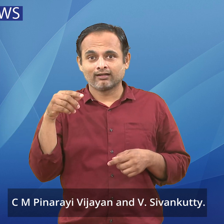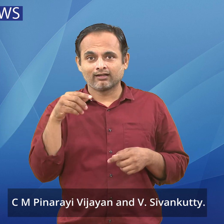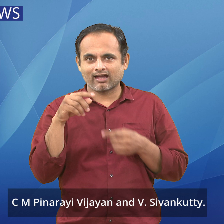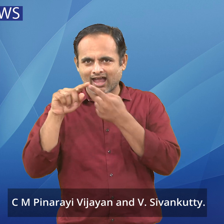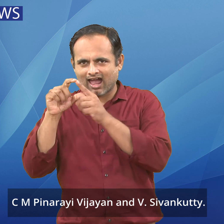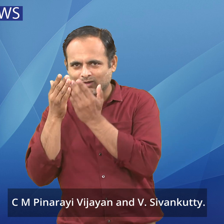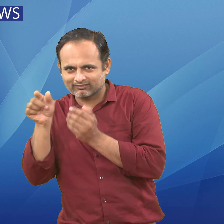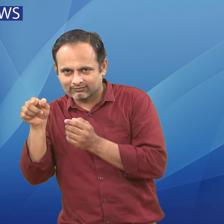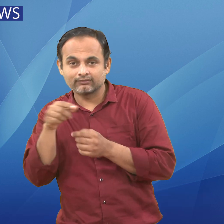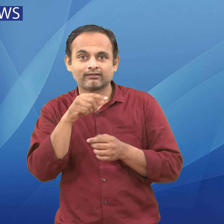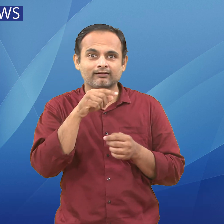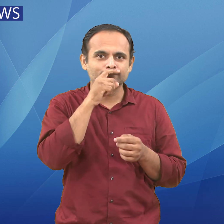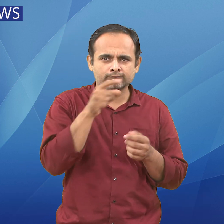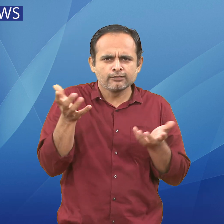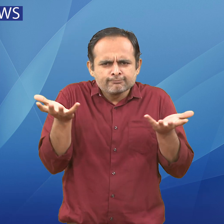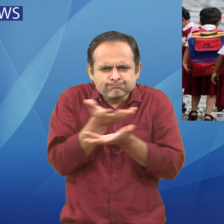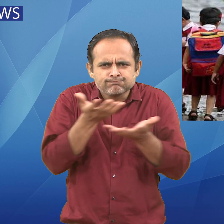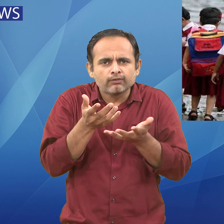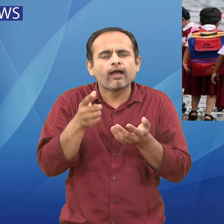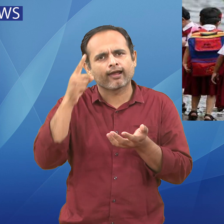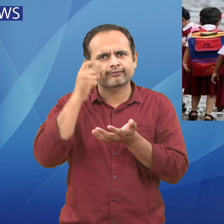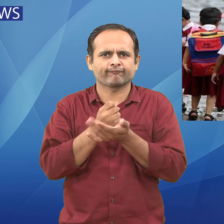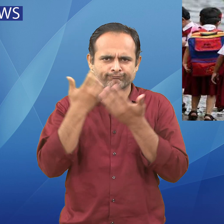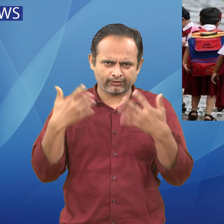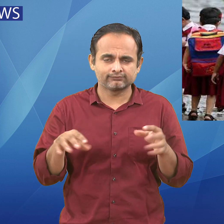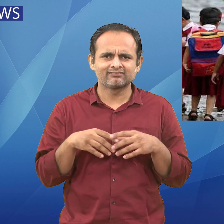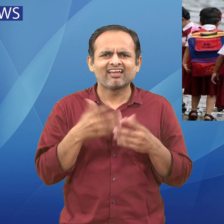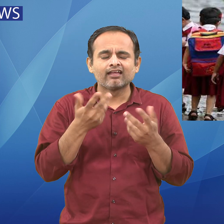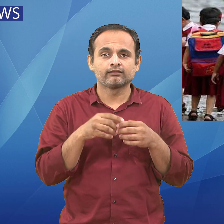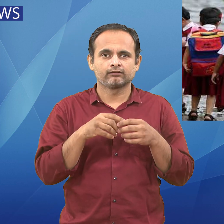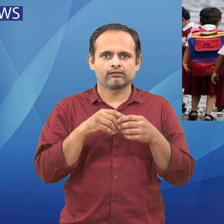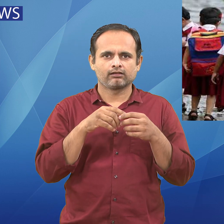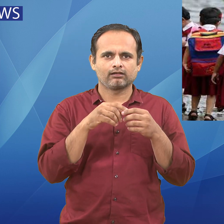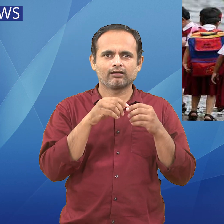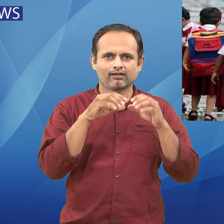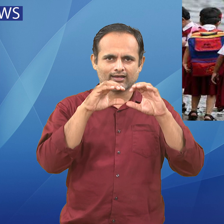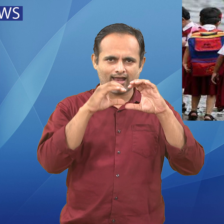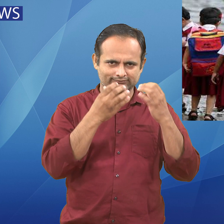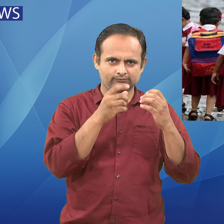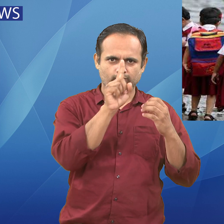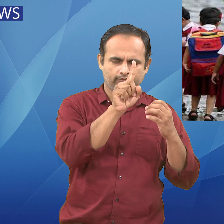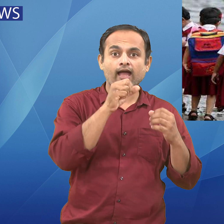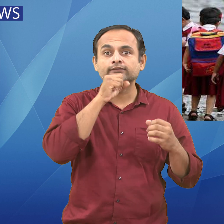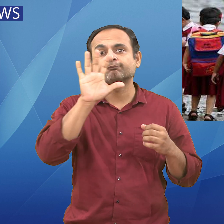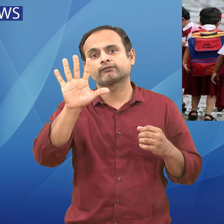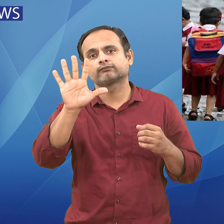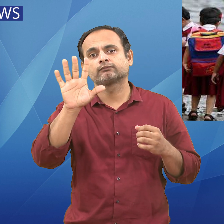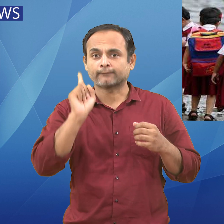between Chief Minister Pinarayi Vijayan and Minister for General Education V. Shivankutty. The Union Ministry of Education had last month